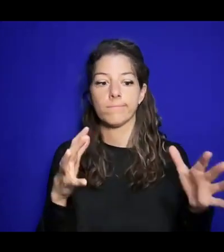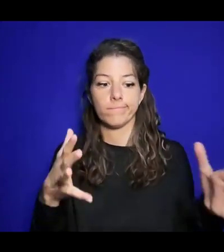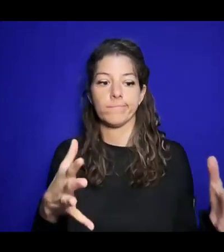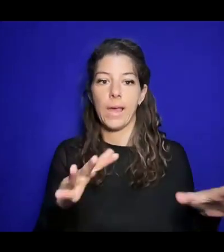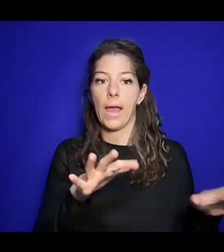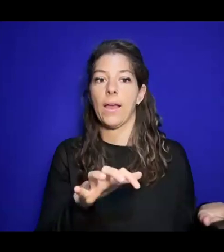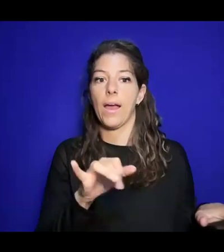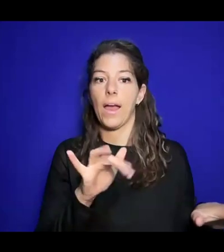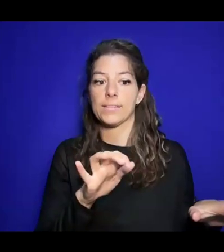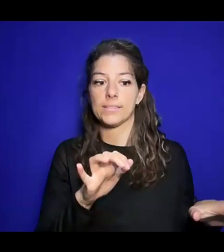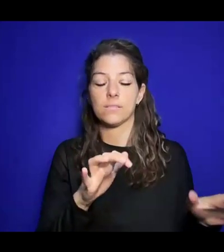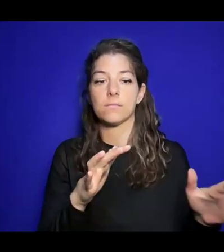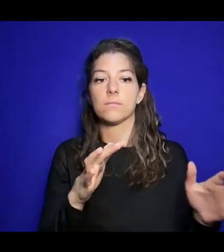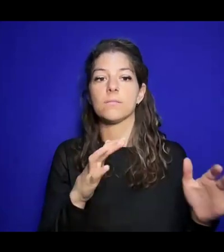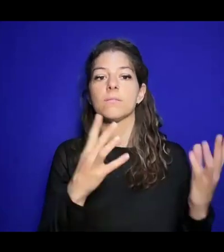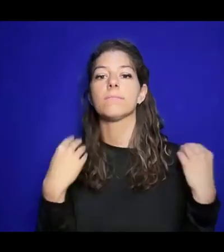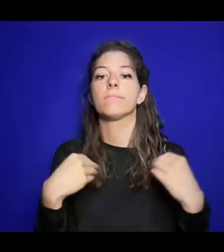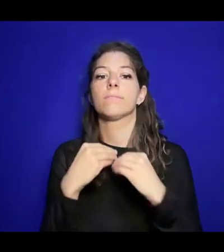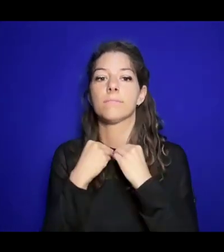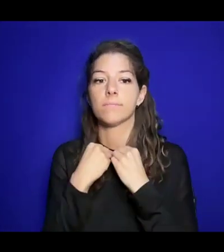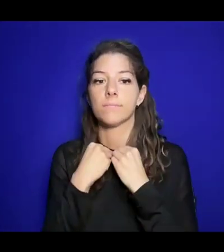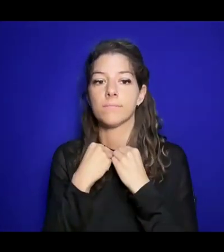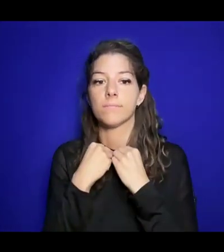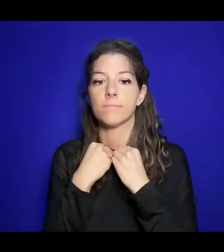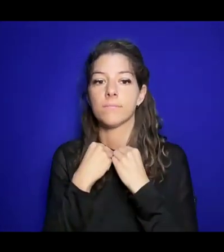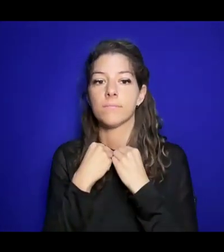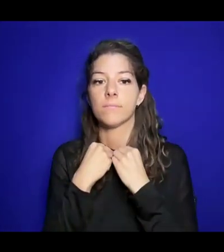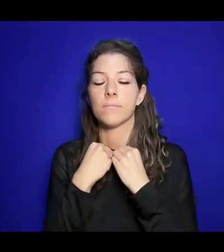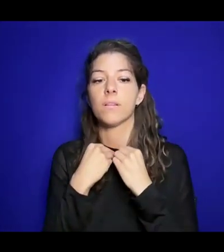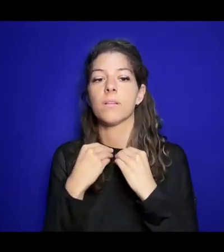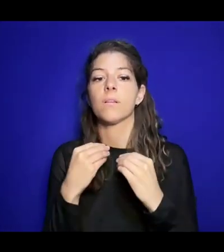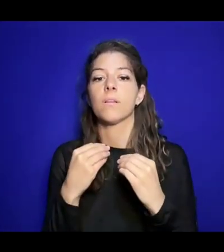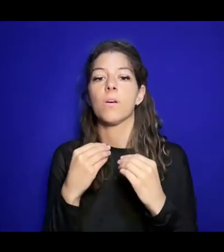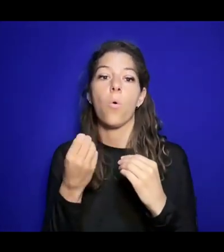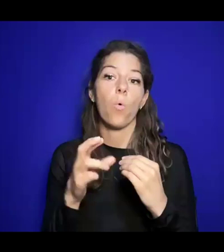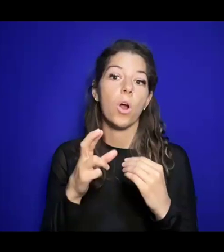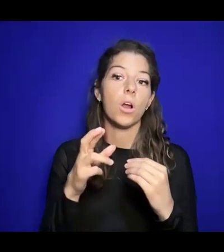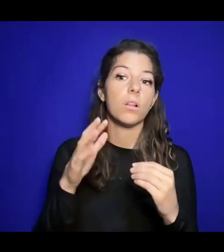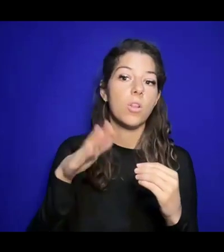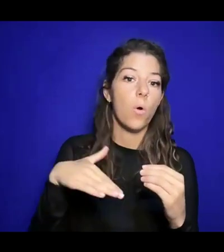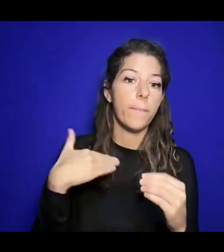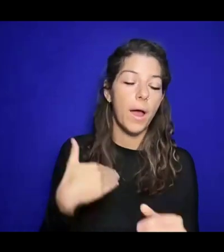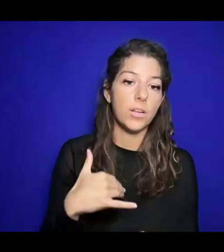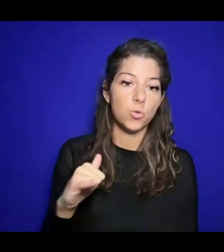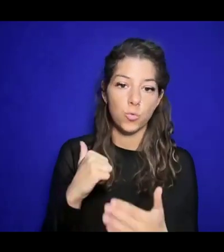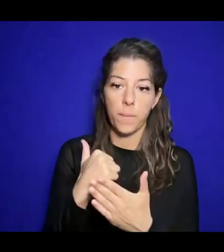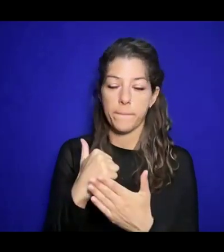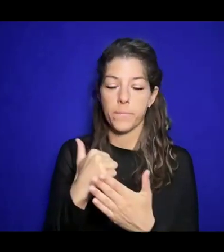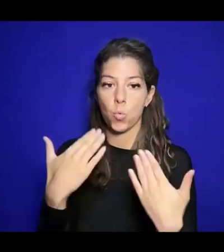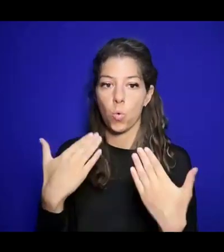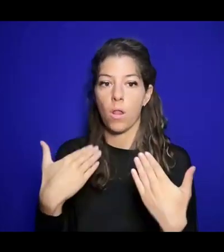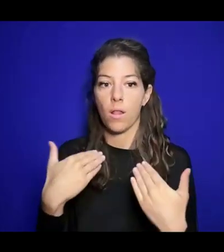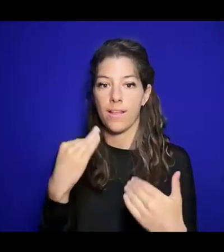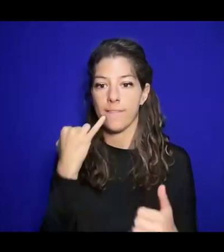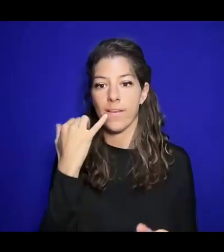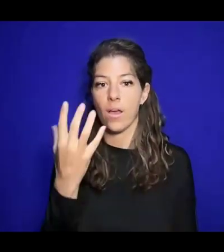some ice in there, the cool towel, put it around your neck, but it's not around your neck. Put it on your lower body to help keep your body cool if